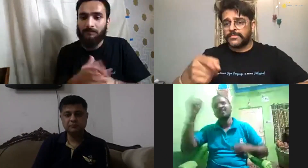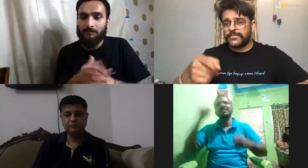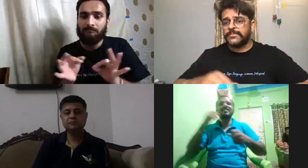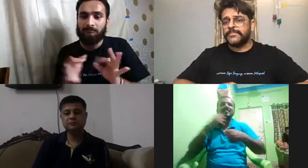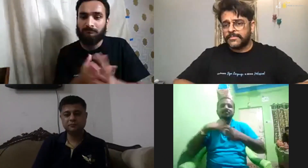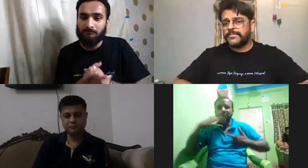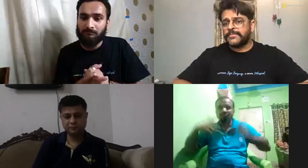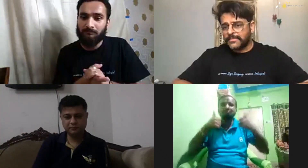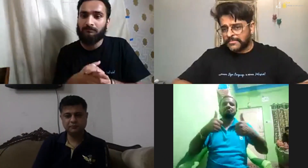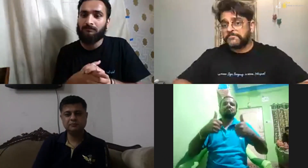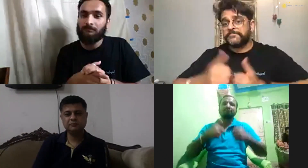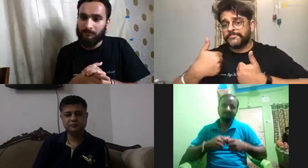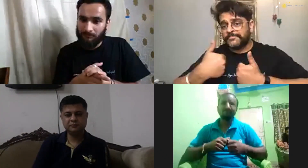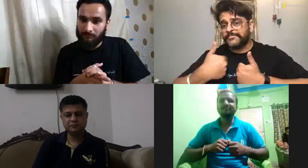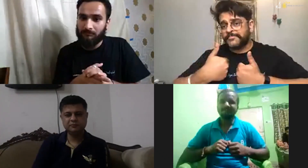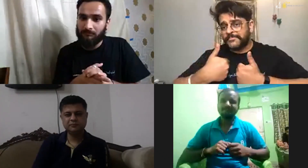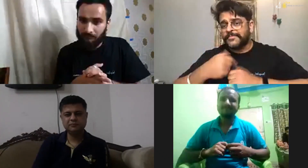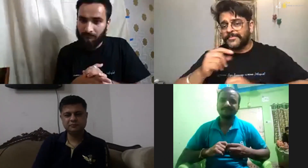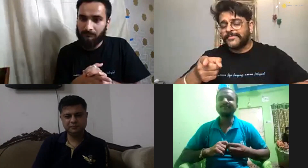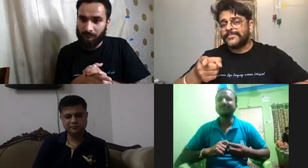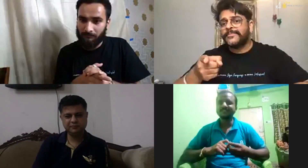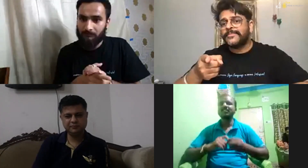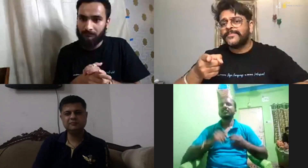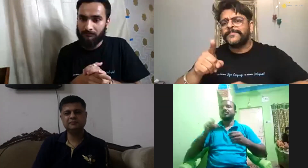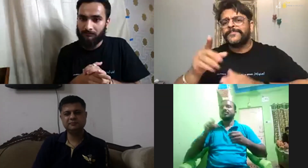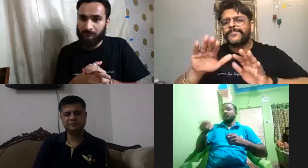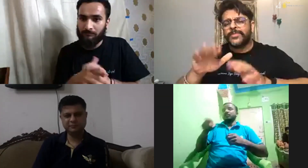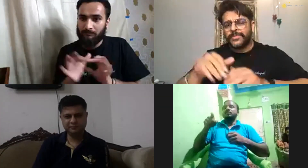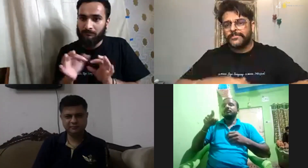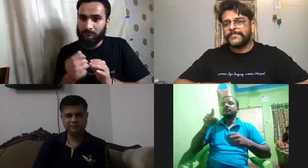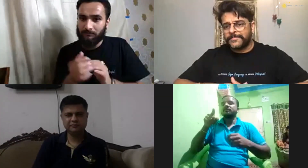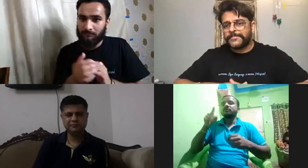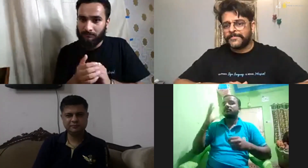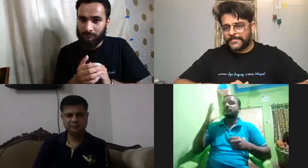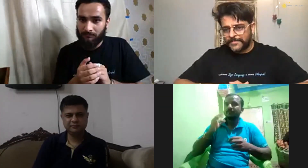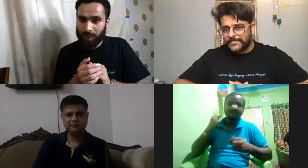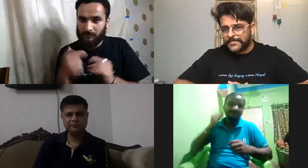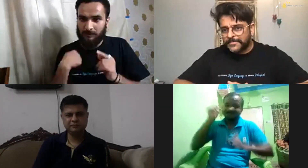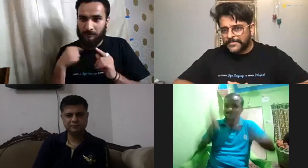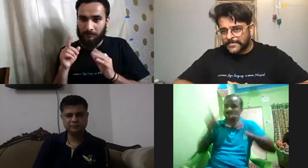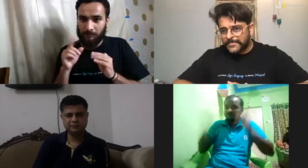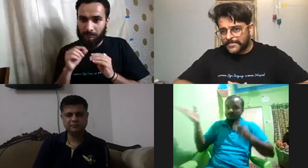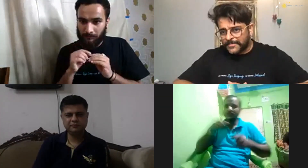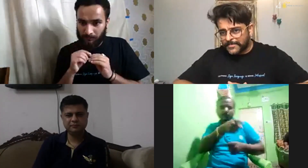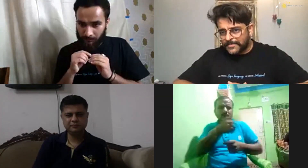of have them. And this was our own idea, and it felt really great. Great.